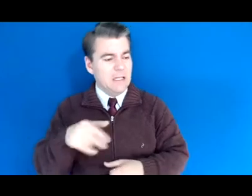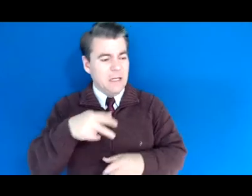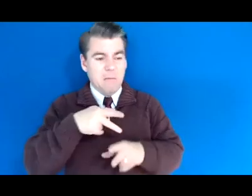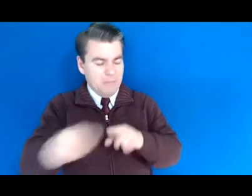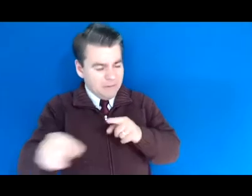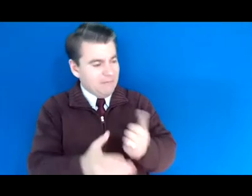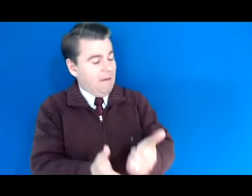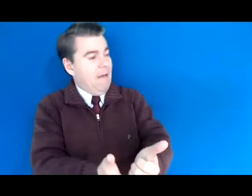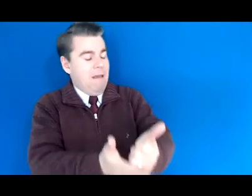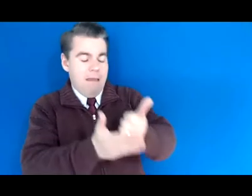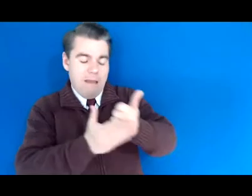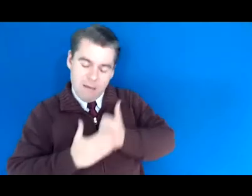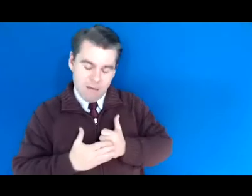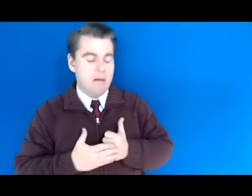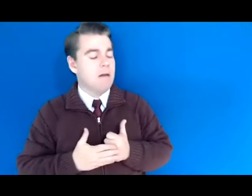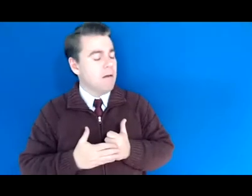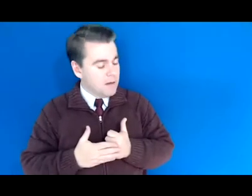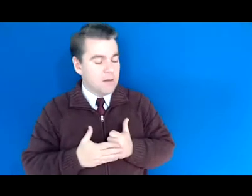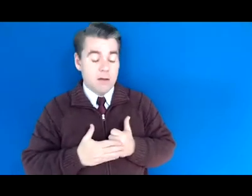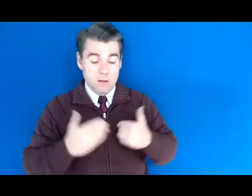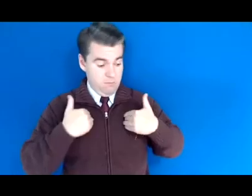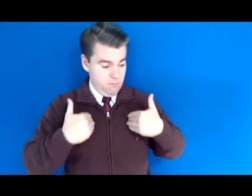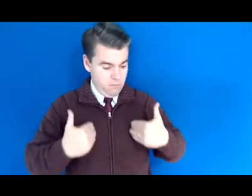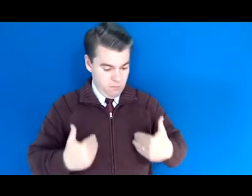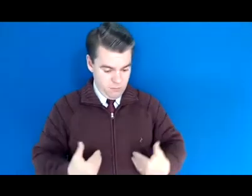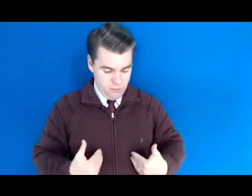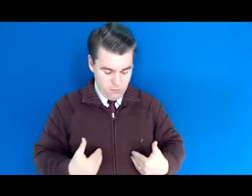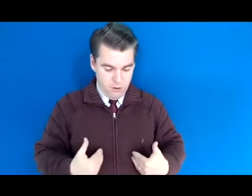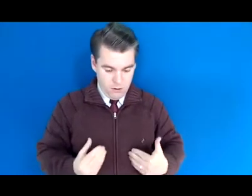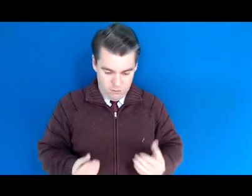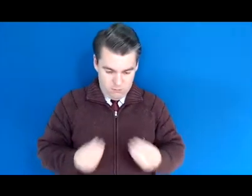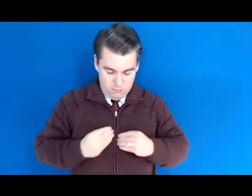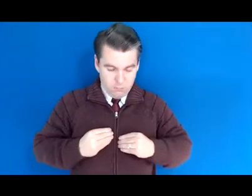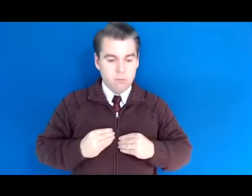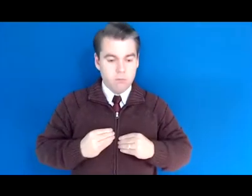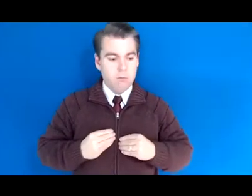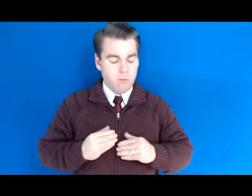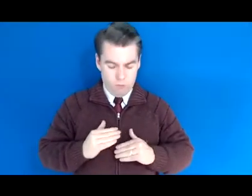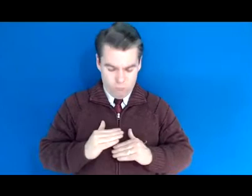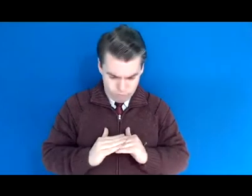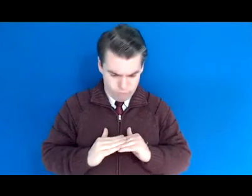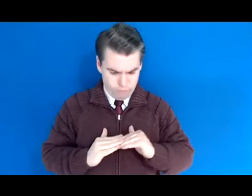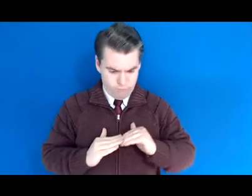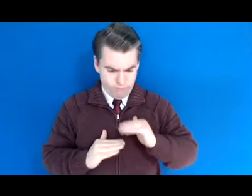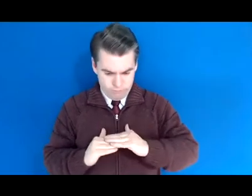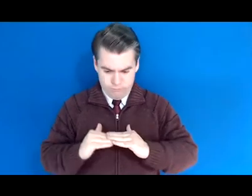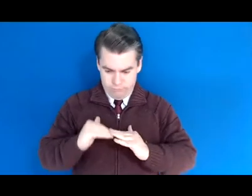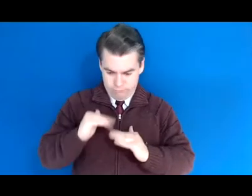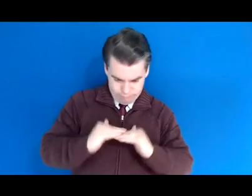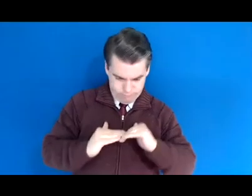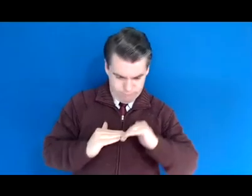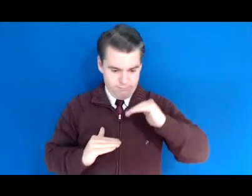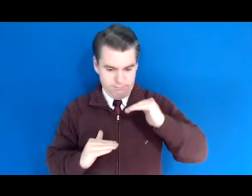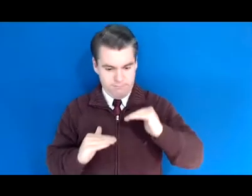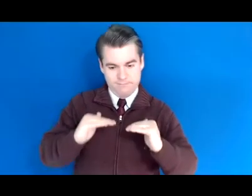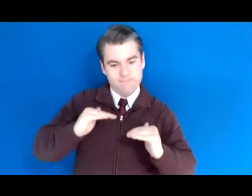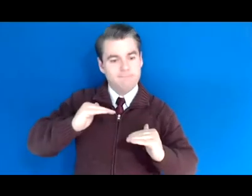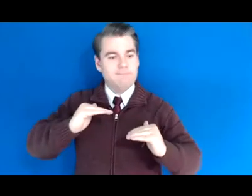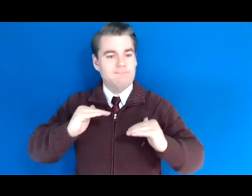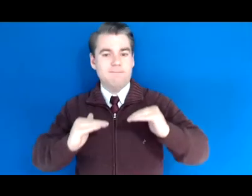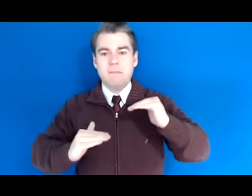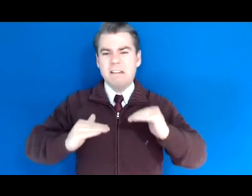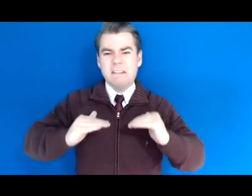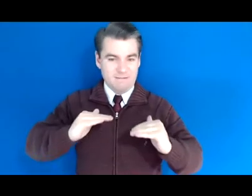Plexus products gave my body the building blocks and balance it needed to regain my health